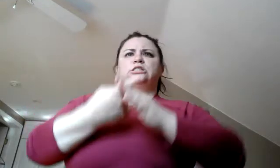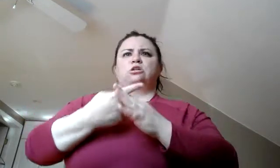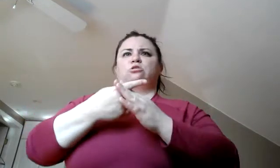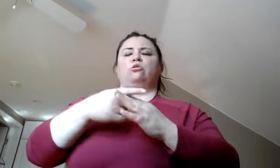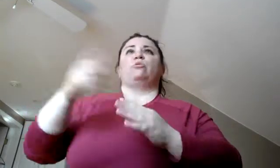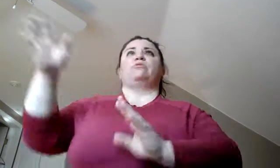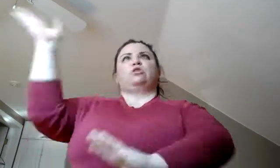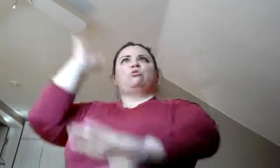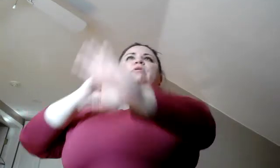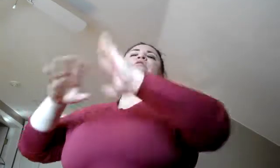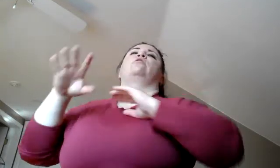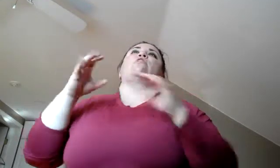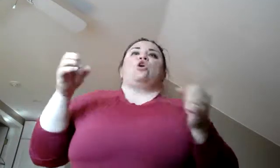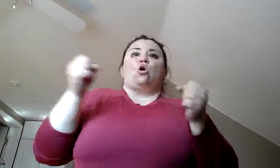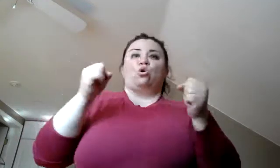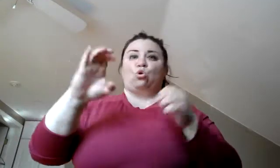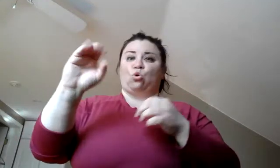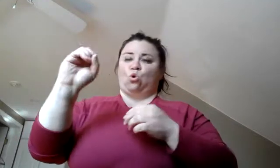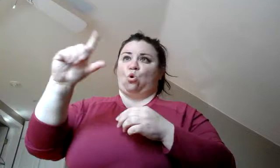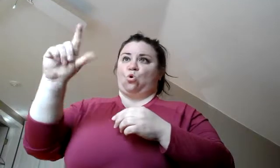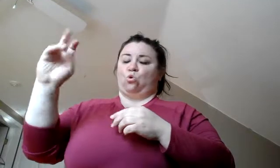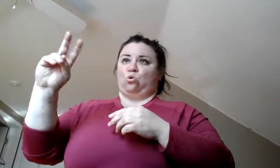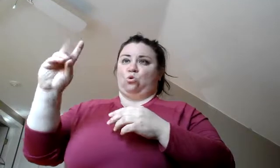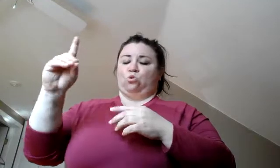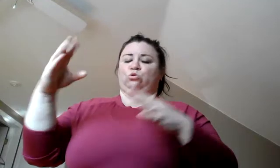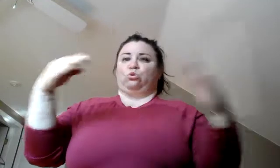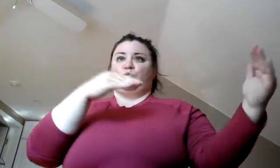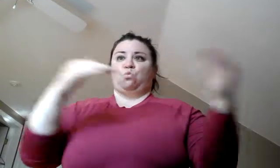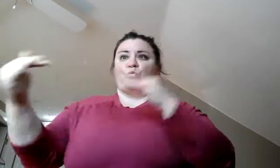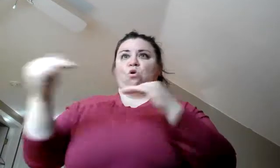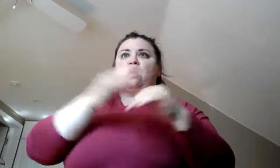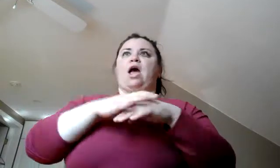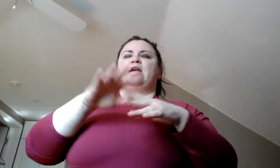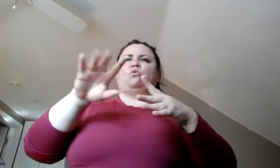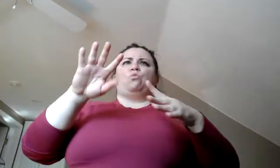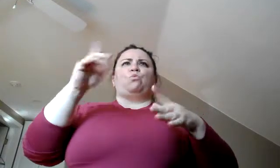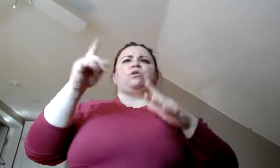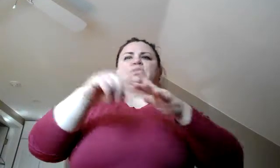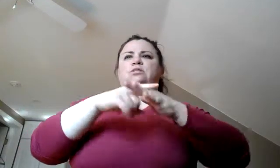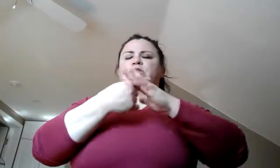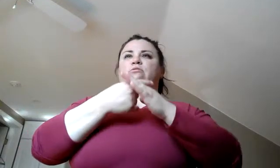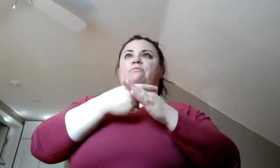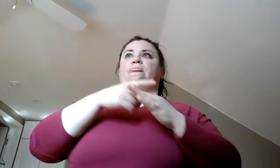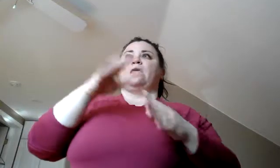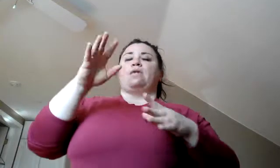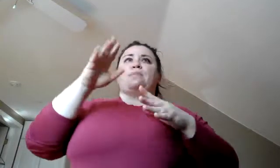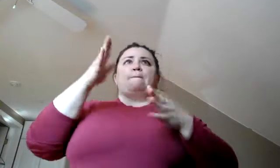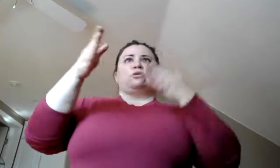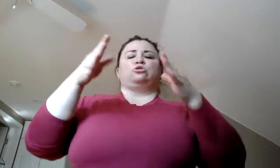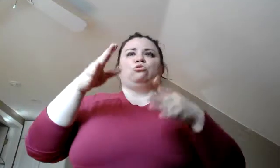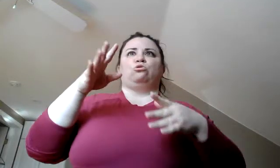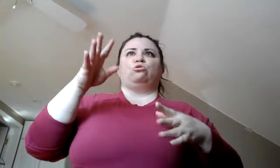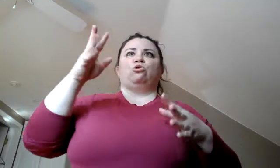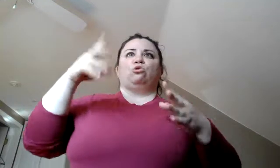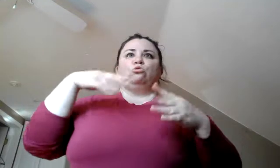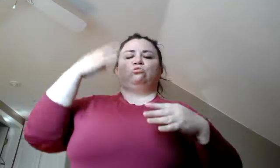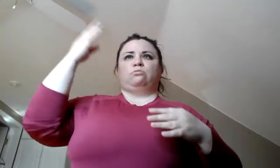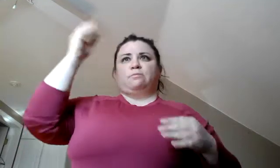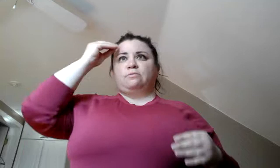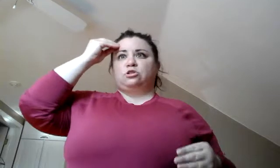War, actually, to understand the roots of 9/11. And remember, the mastermind, basic information, the mastermind of 9/11 was